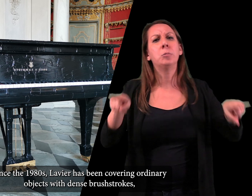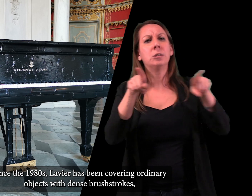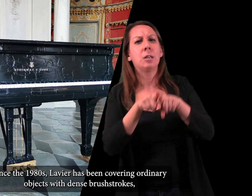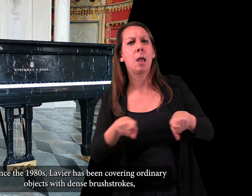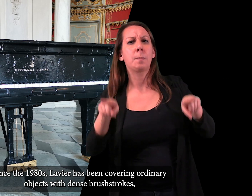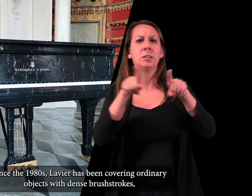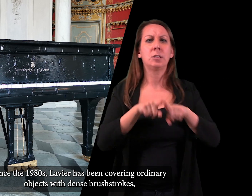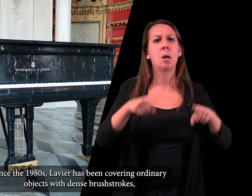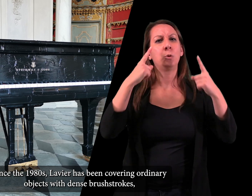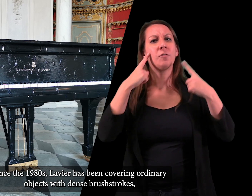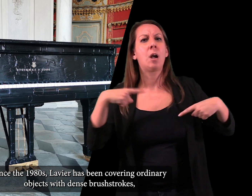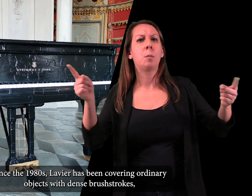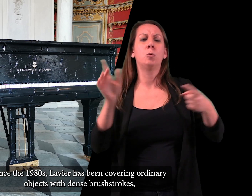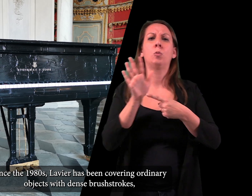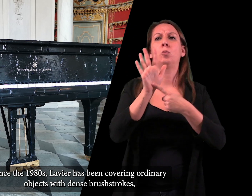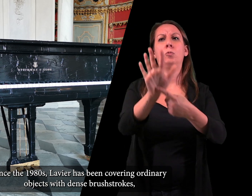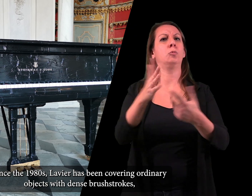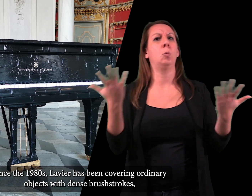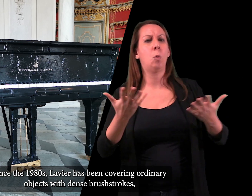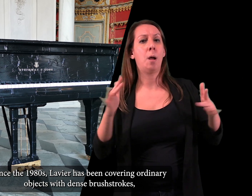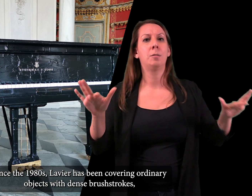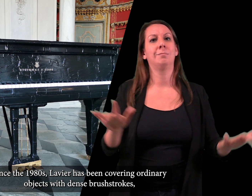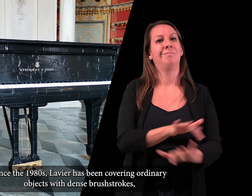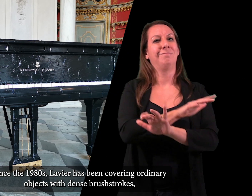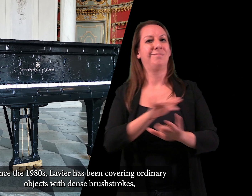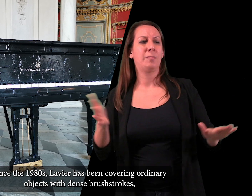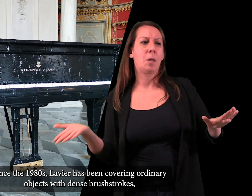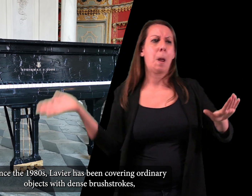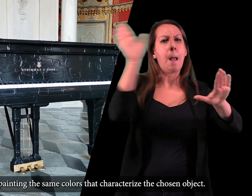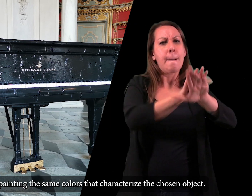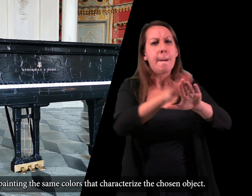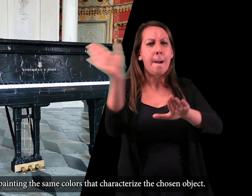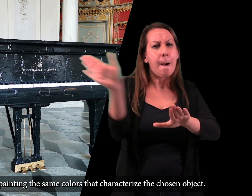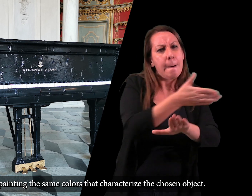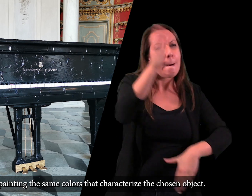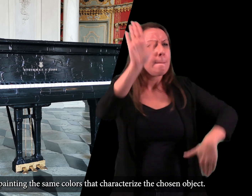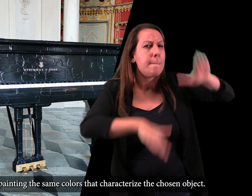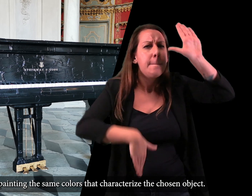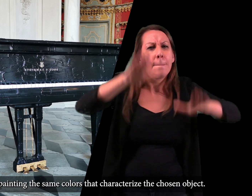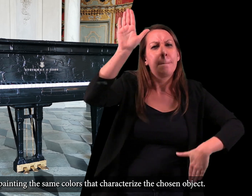Lavier has been covering ordinary objects with dense brushstrokes